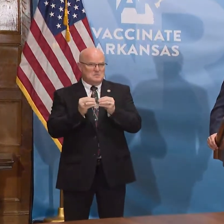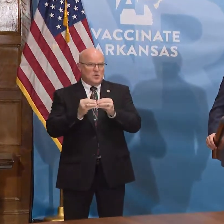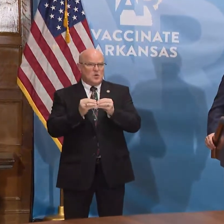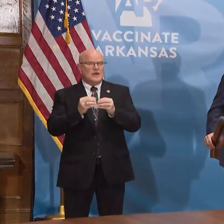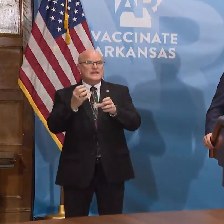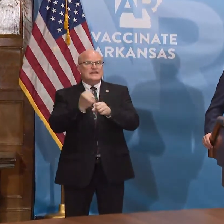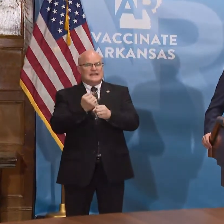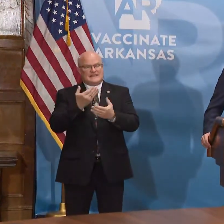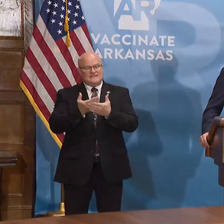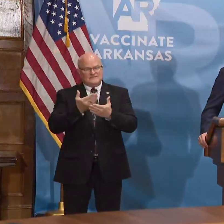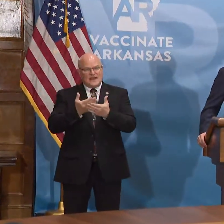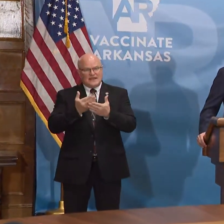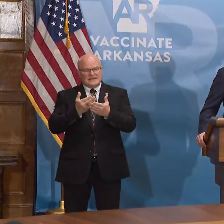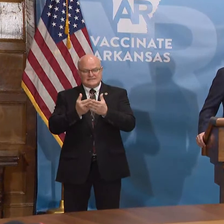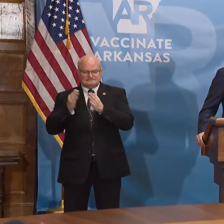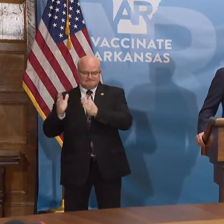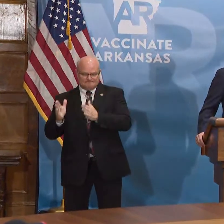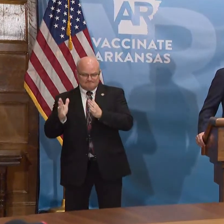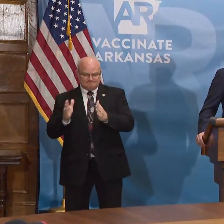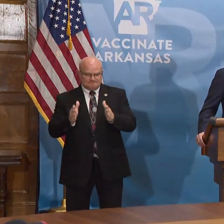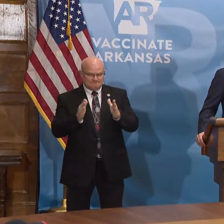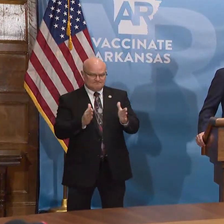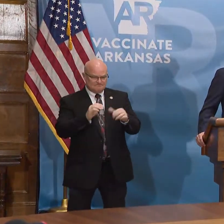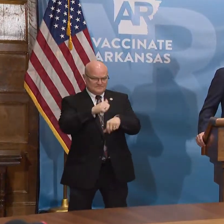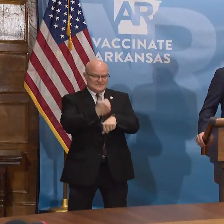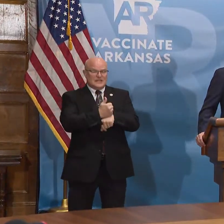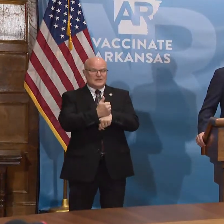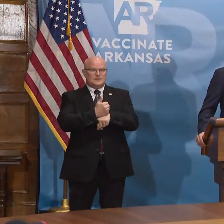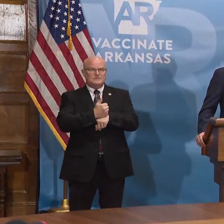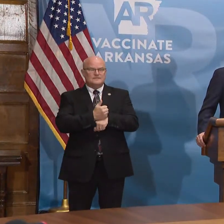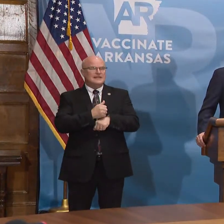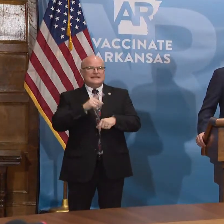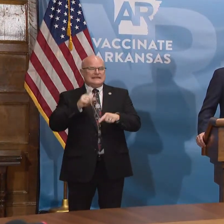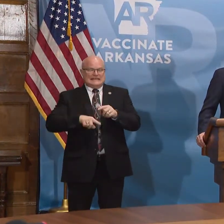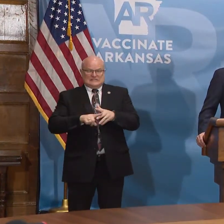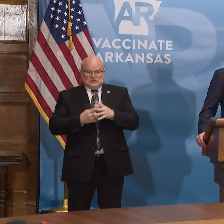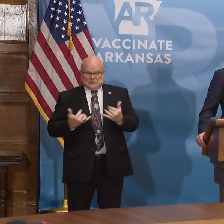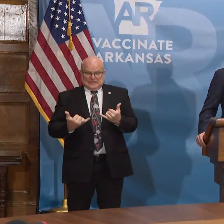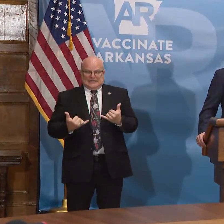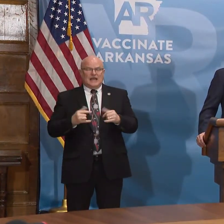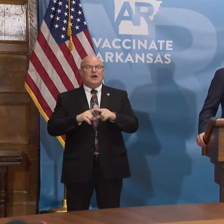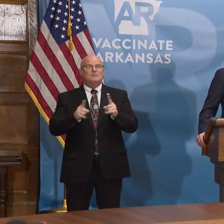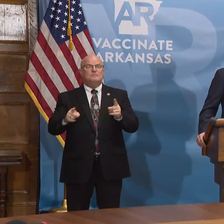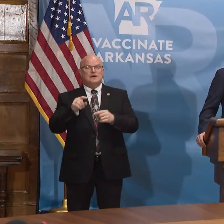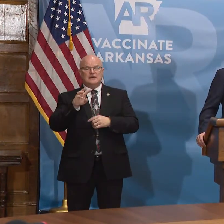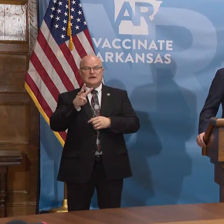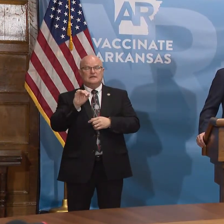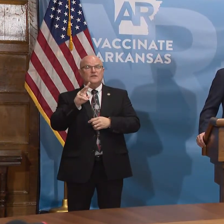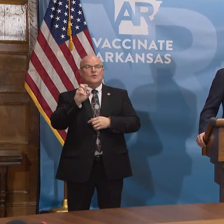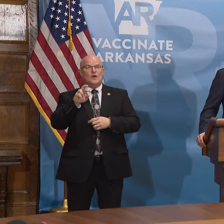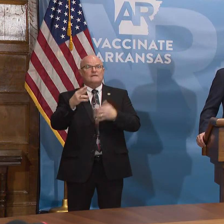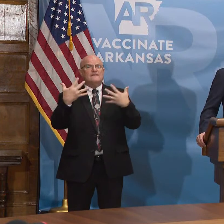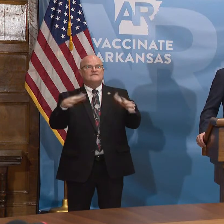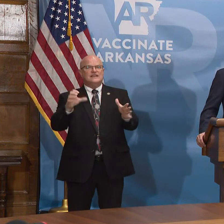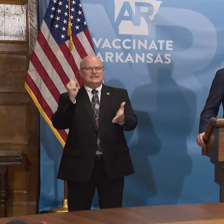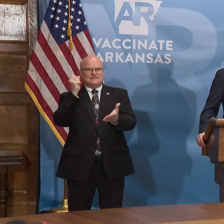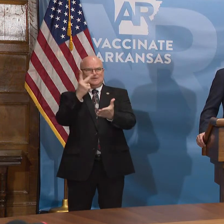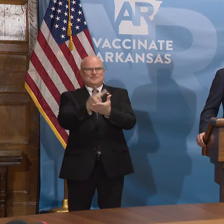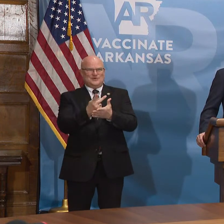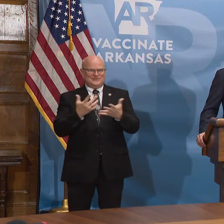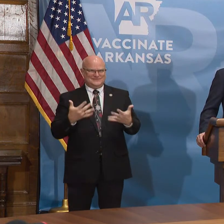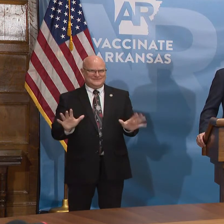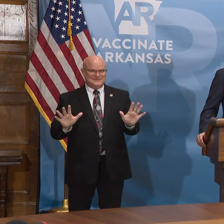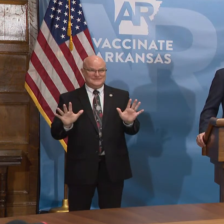to get the financing in order for that. So that will not be able to start immediately, but the waiver has been approved. And